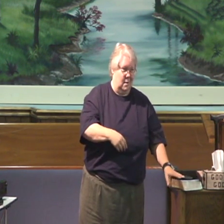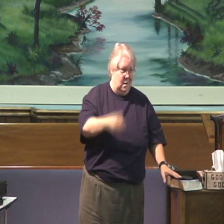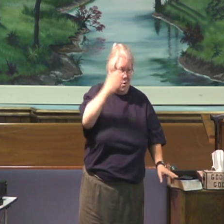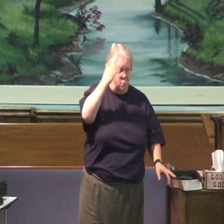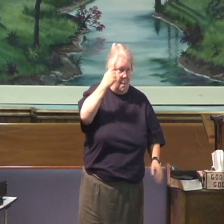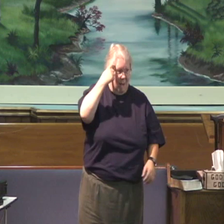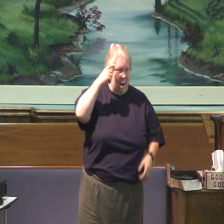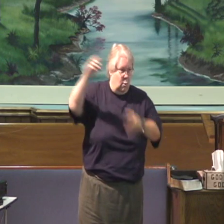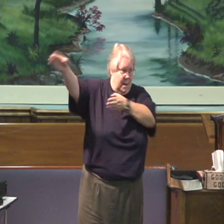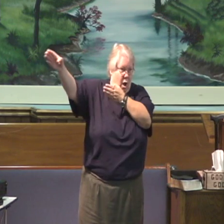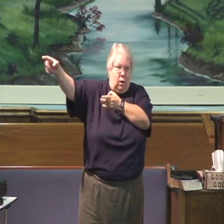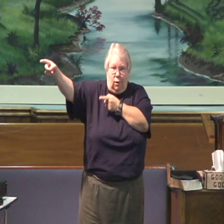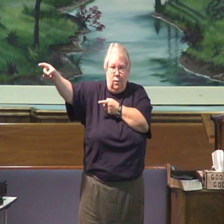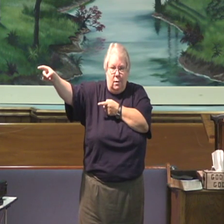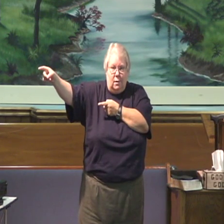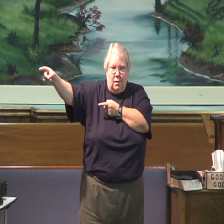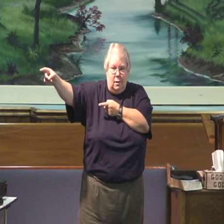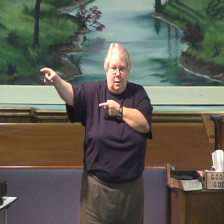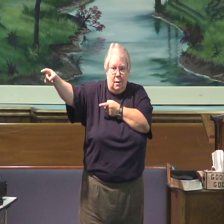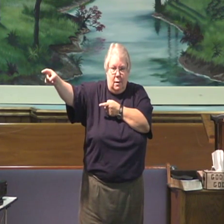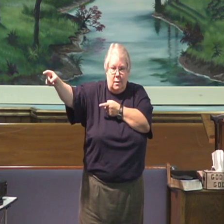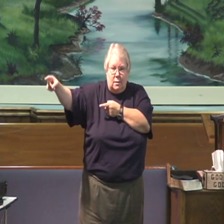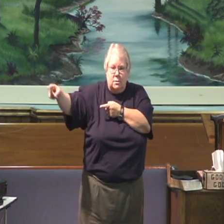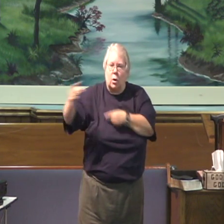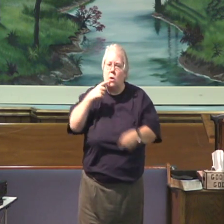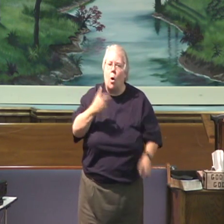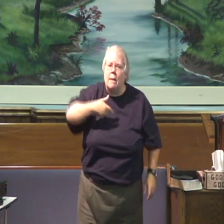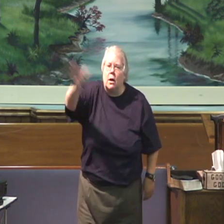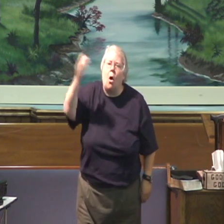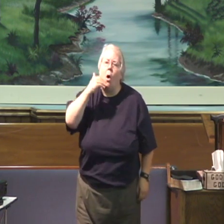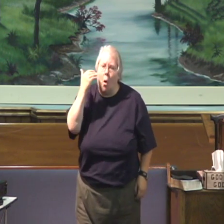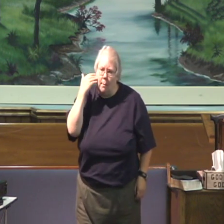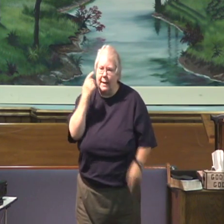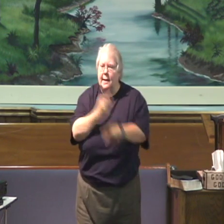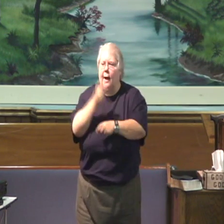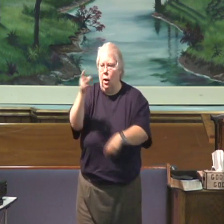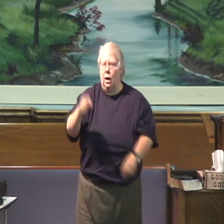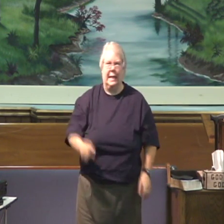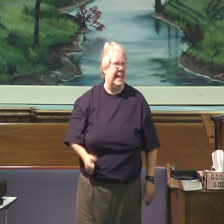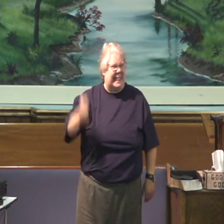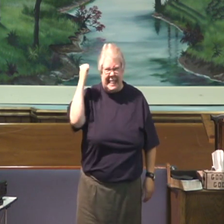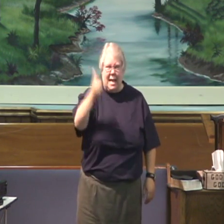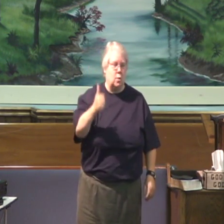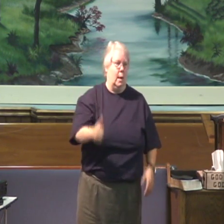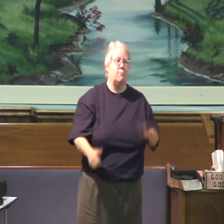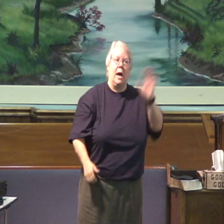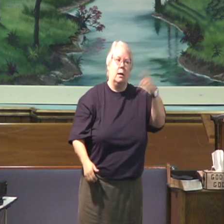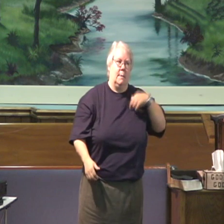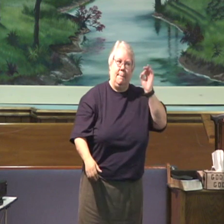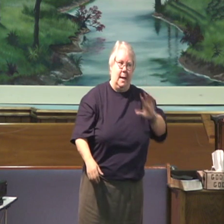He knew my mind would be on her. So he told me to go home and take care of her. Thank you. I'm proud of my